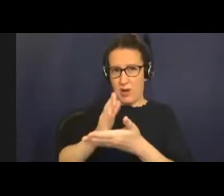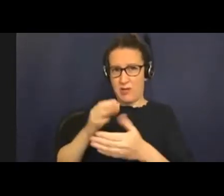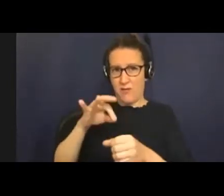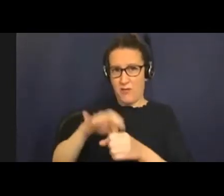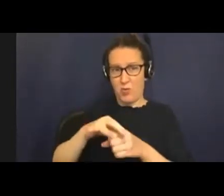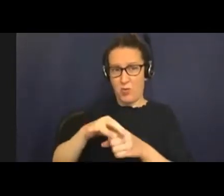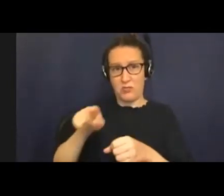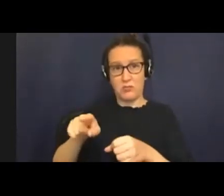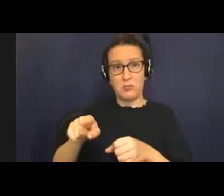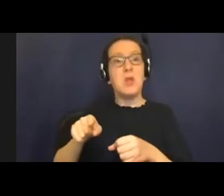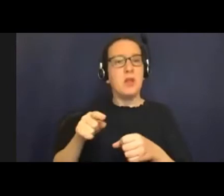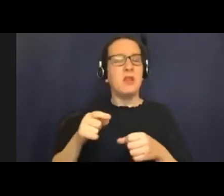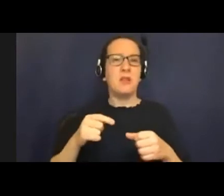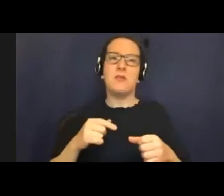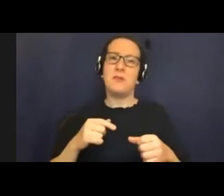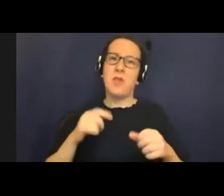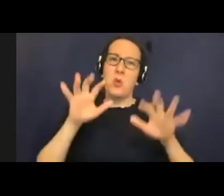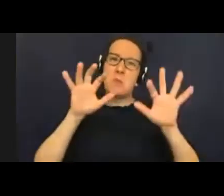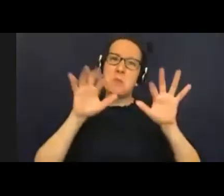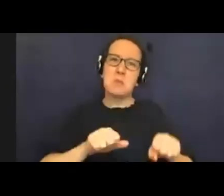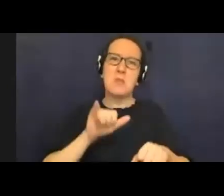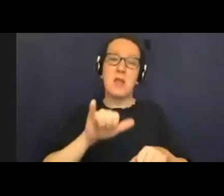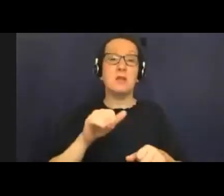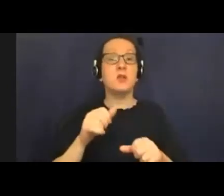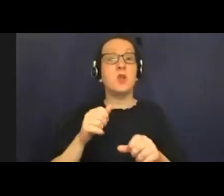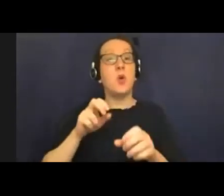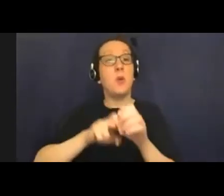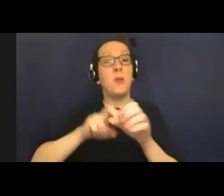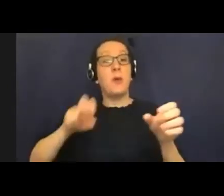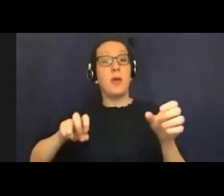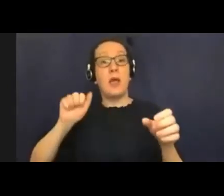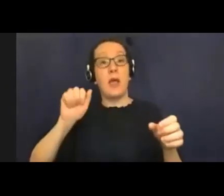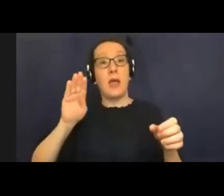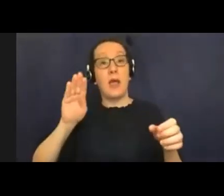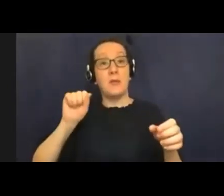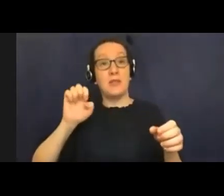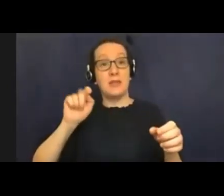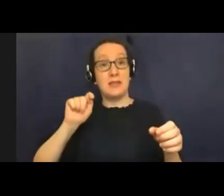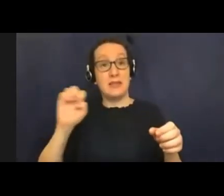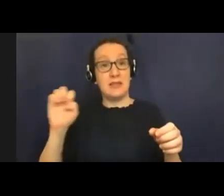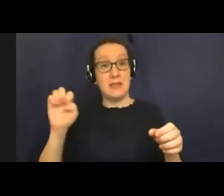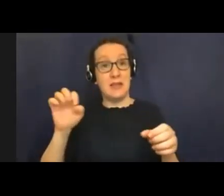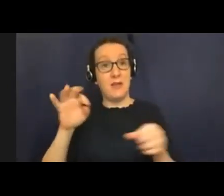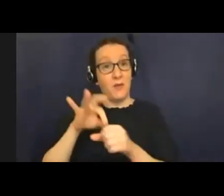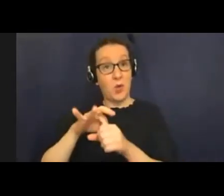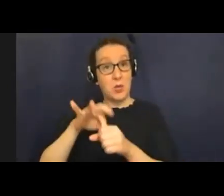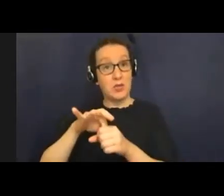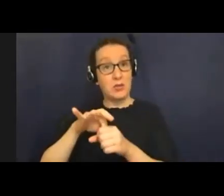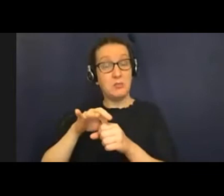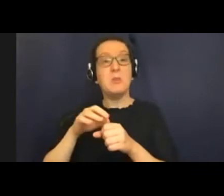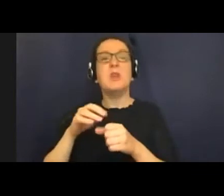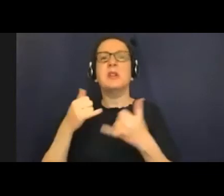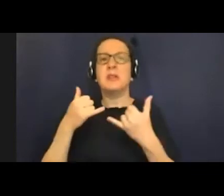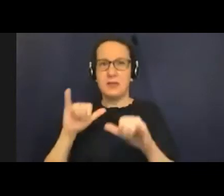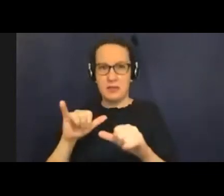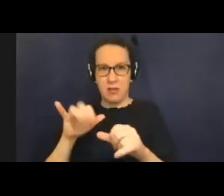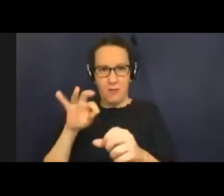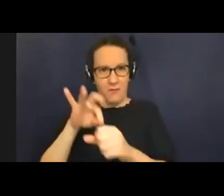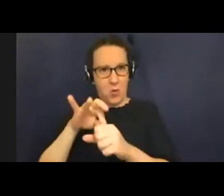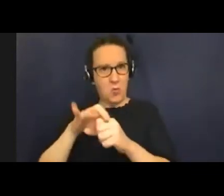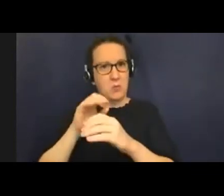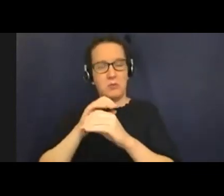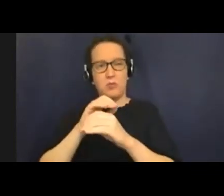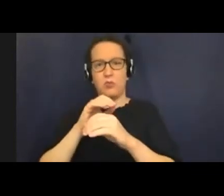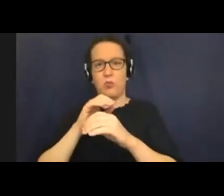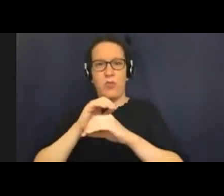absentee voting also provides a way to safely vote without risking exposure to the virus. And some people with disabilities are immunocompromised